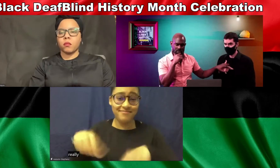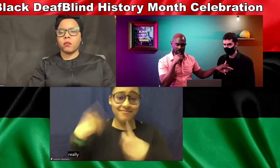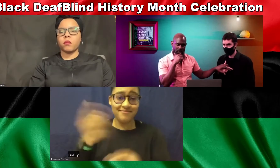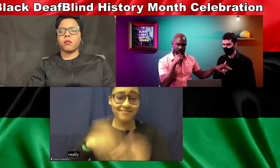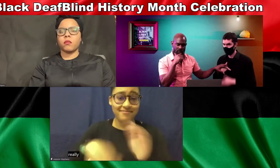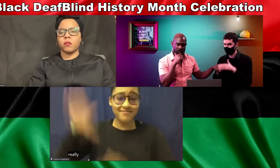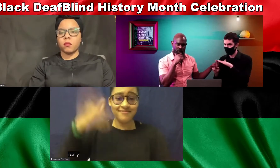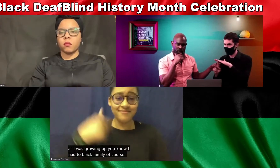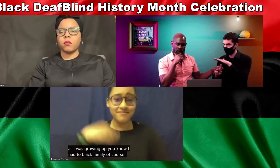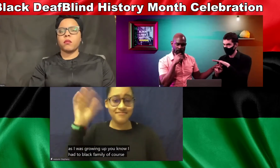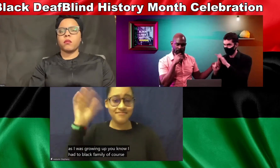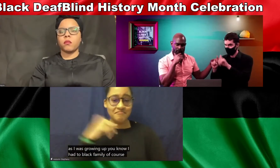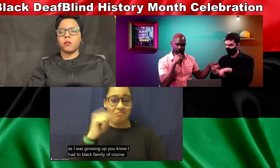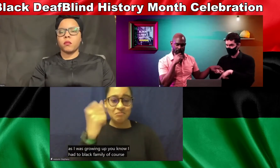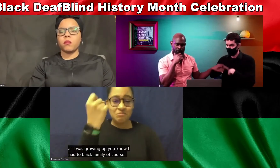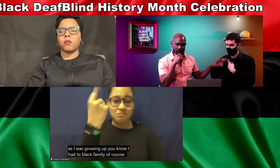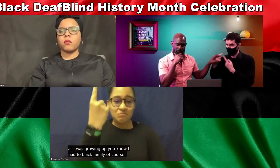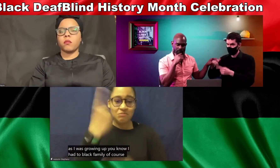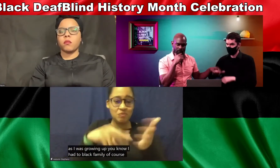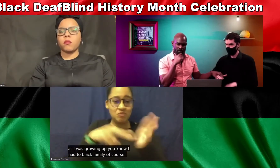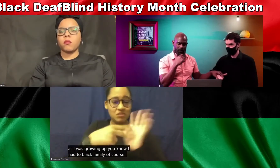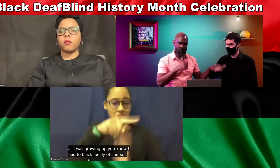but